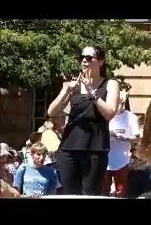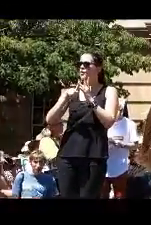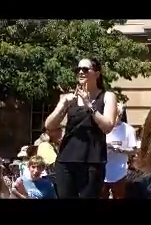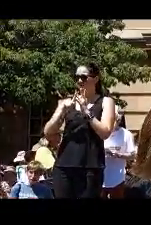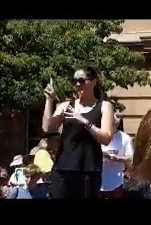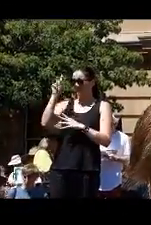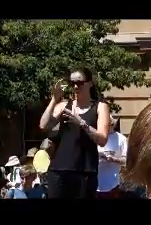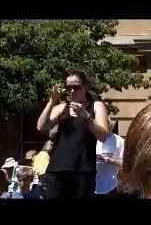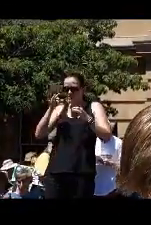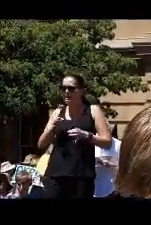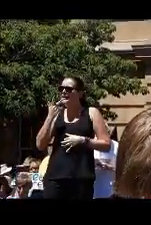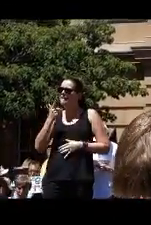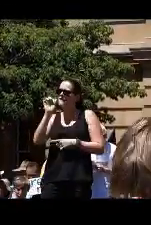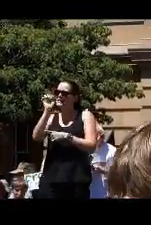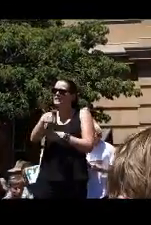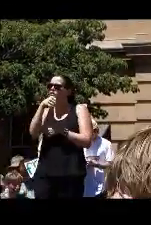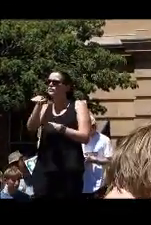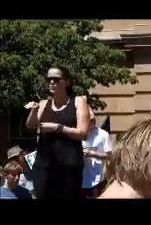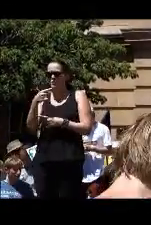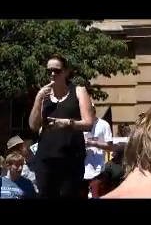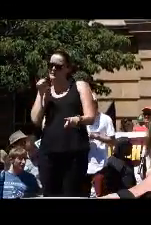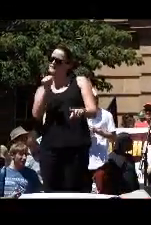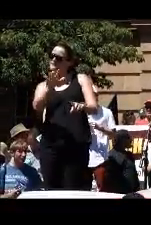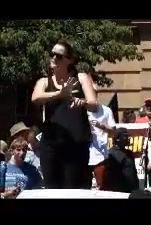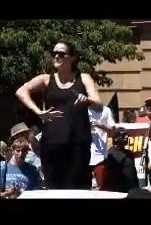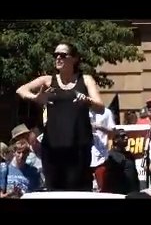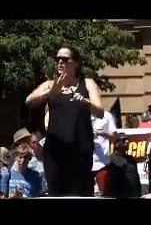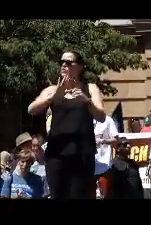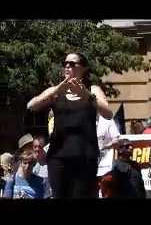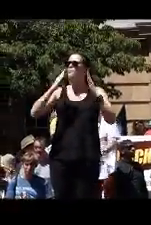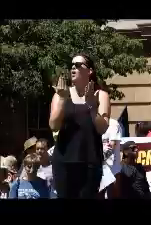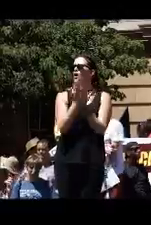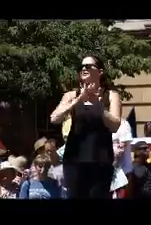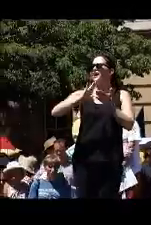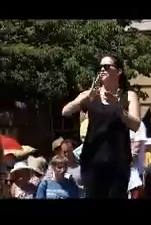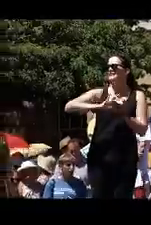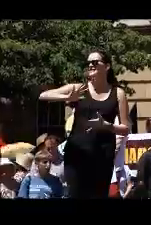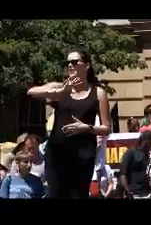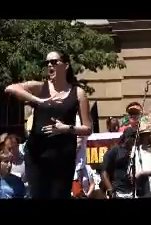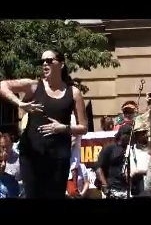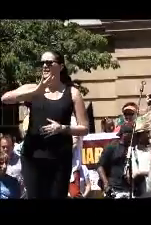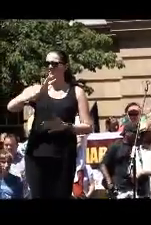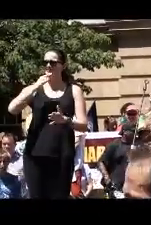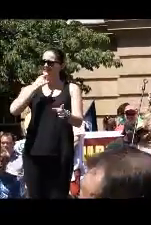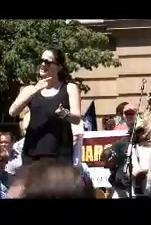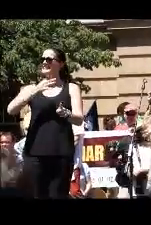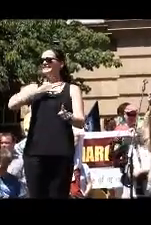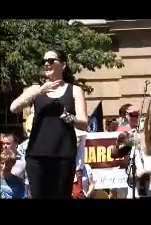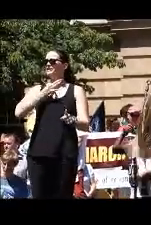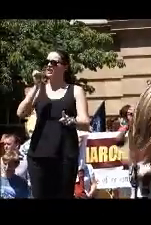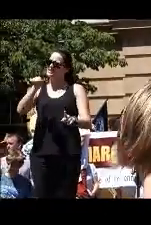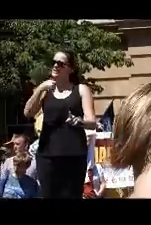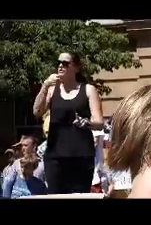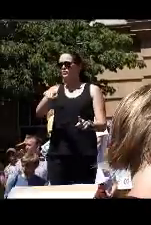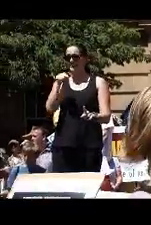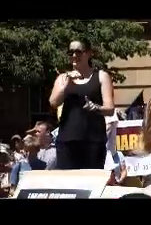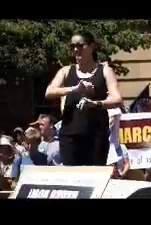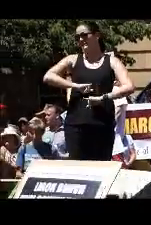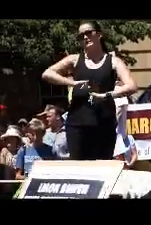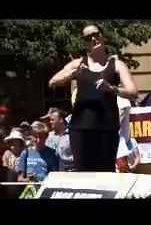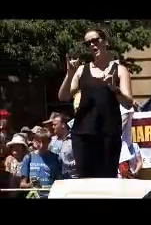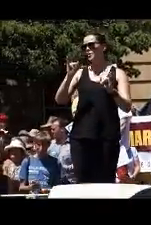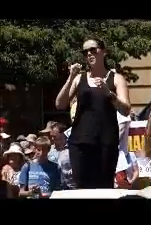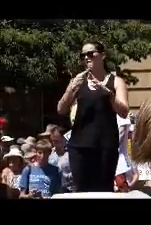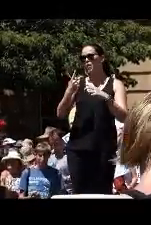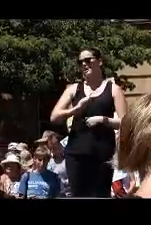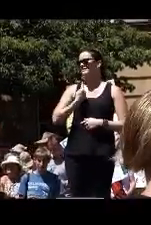deciding whether or not to declare the Great Barrier Reef World Heritage Area in danger. This will be a terrible result for